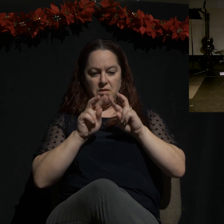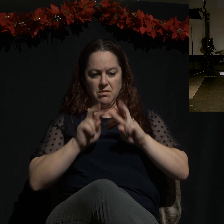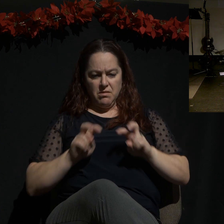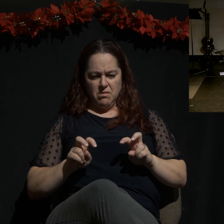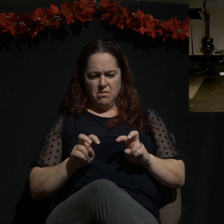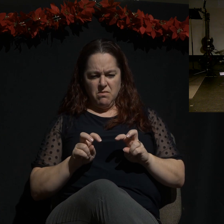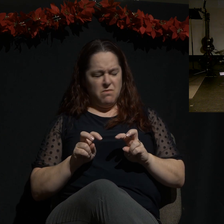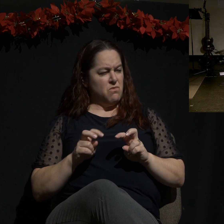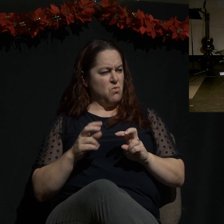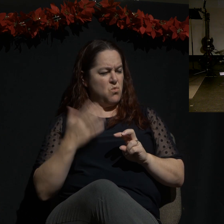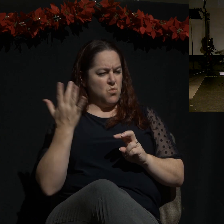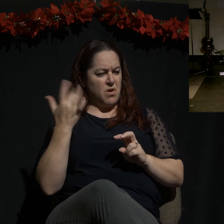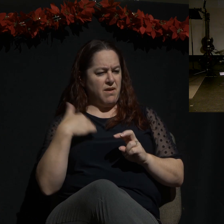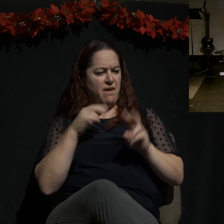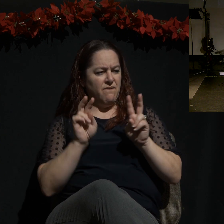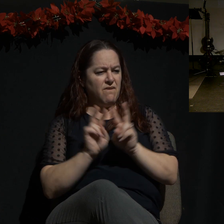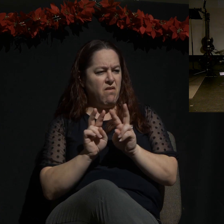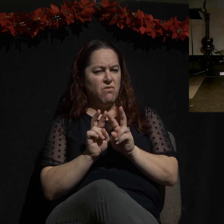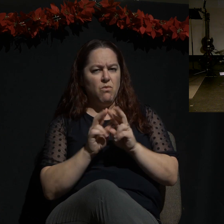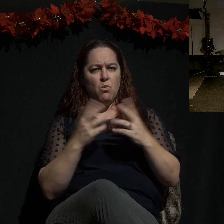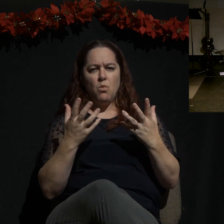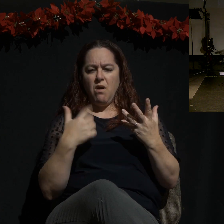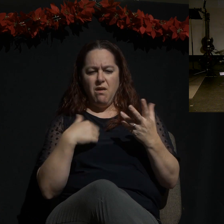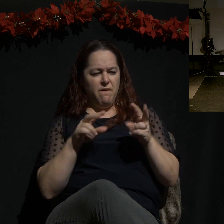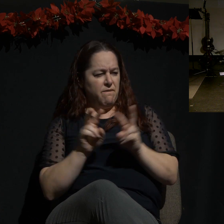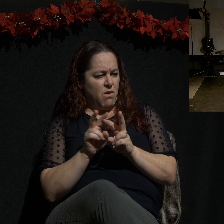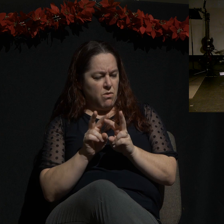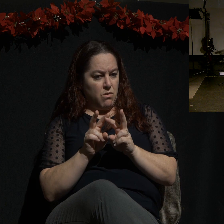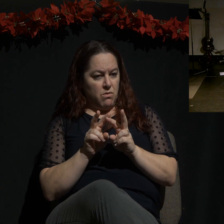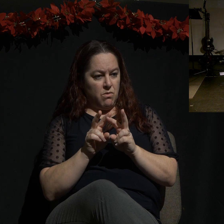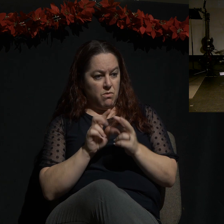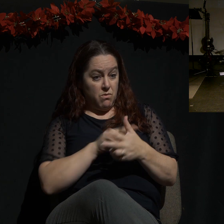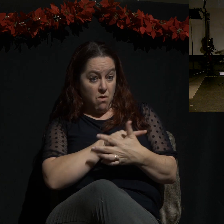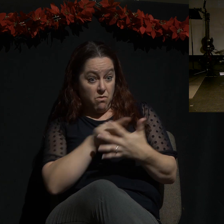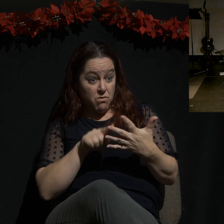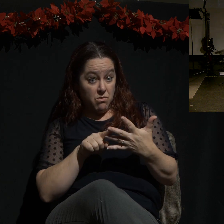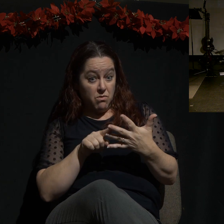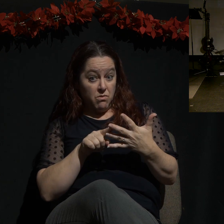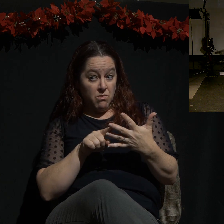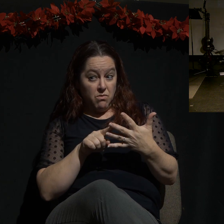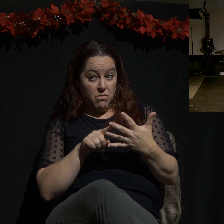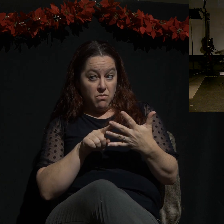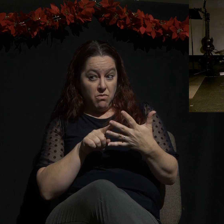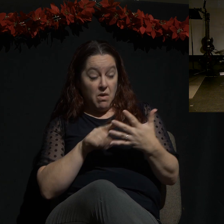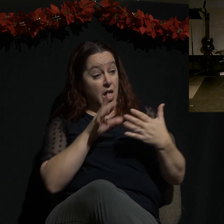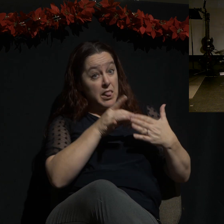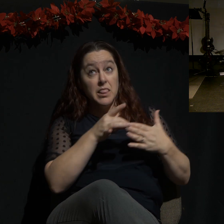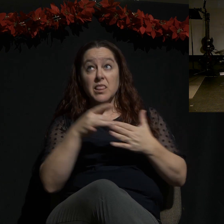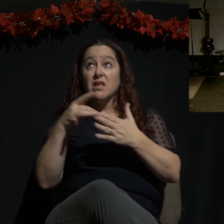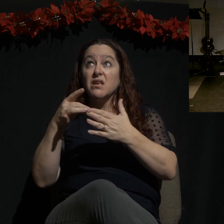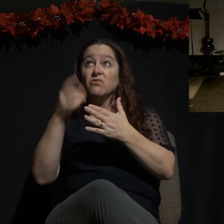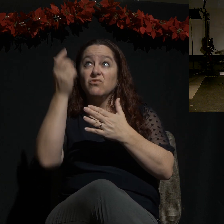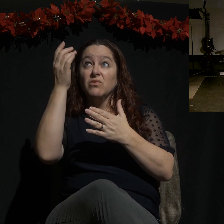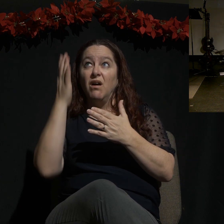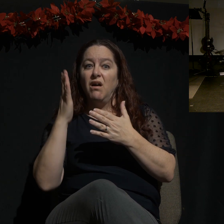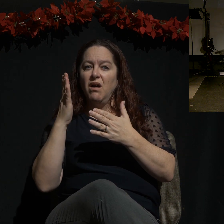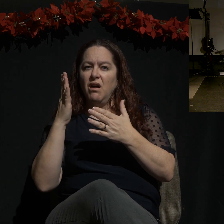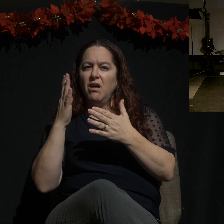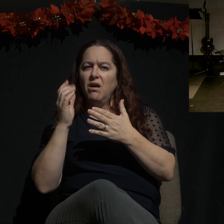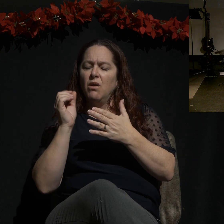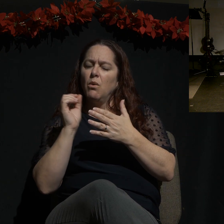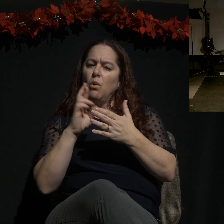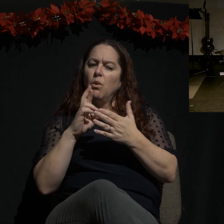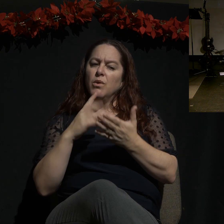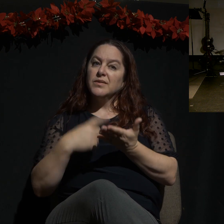because we have to ask ourselves, are the things that I'm finding value in, are they leading me to God? Or